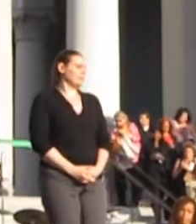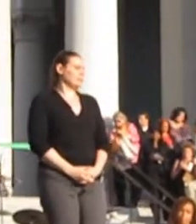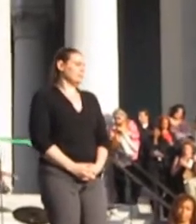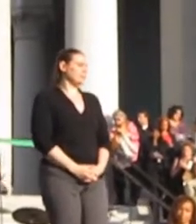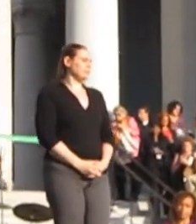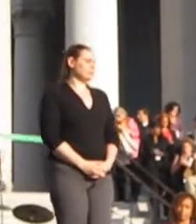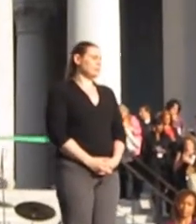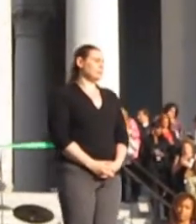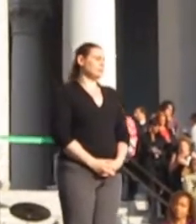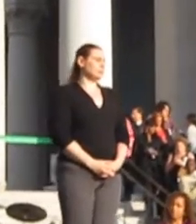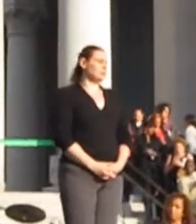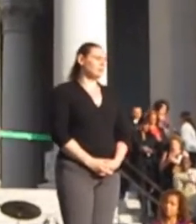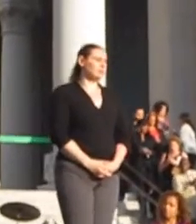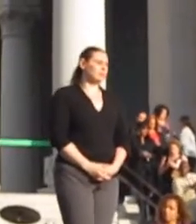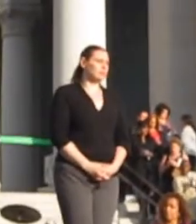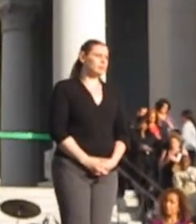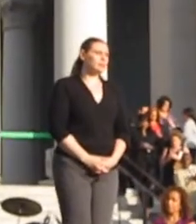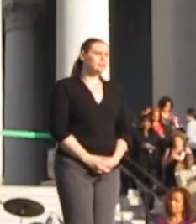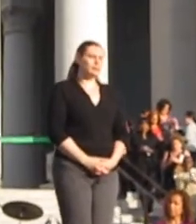And so,